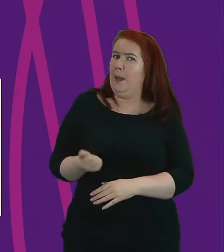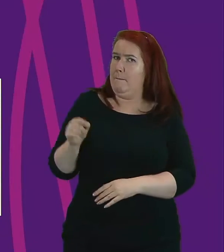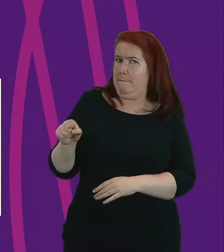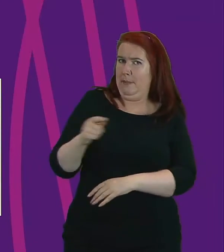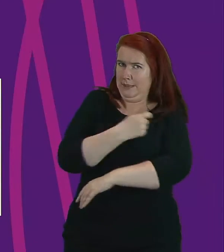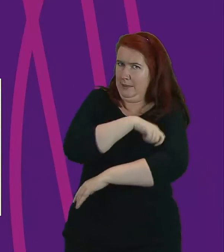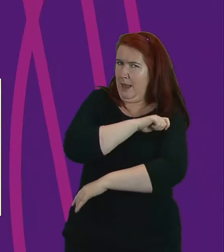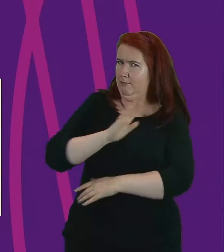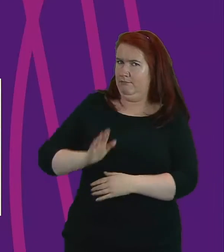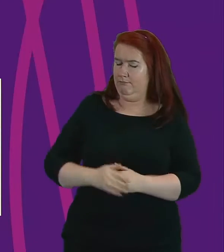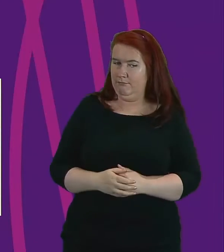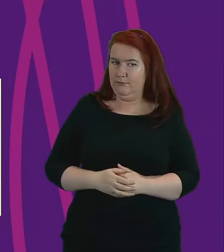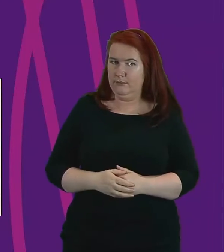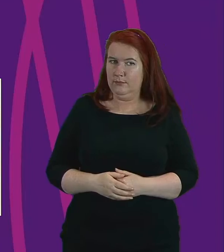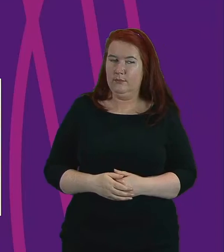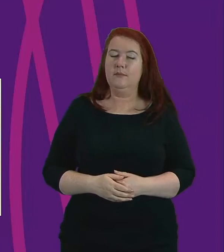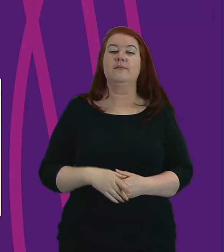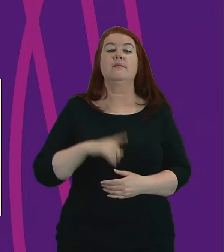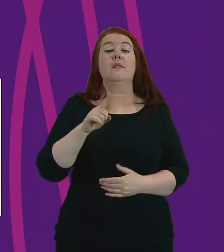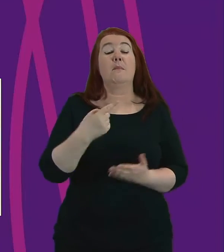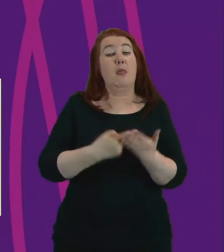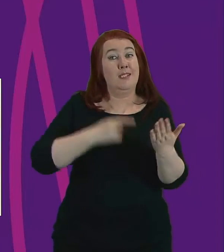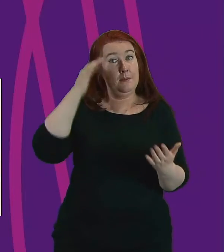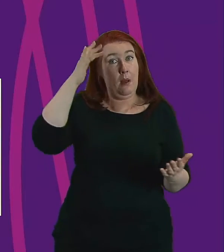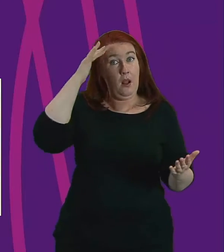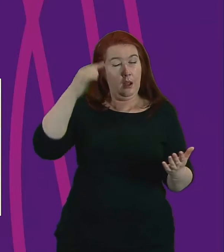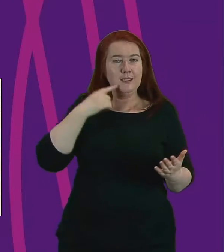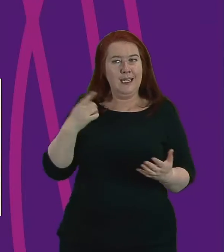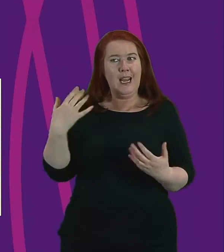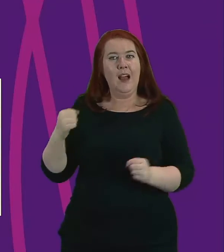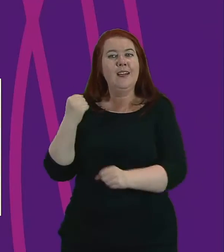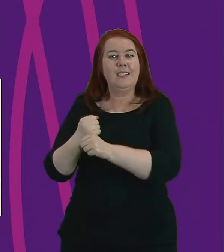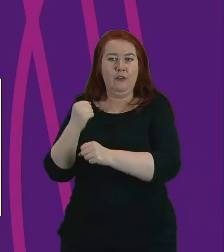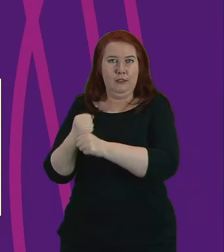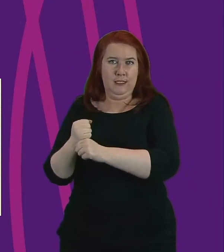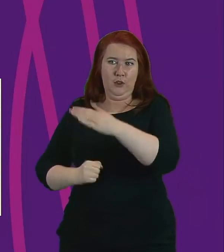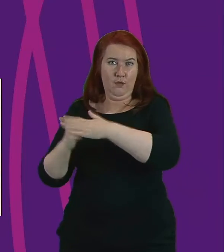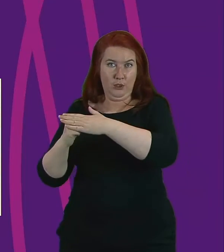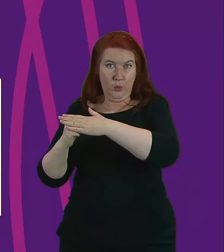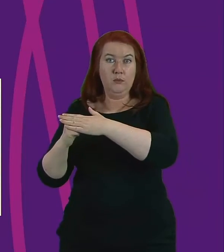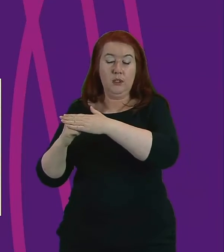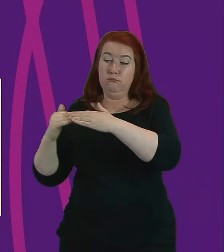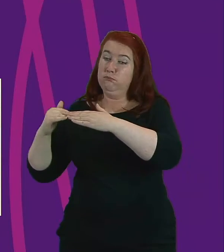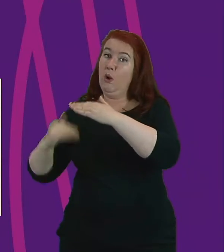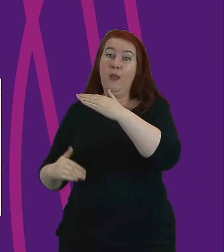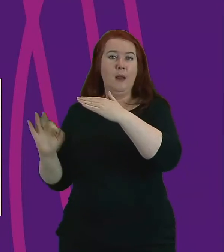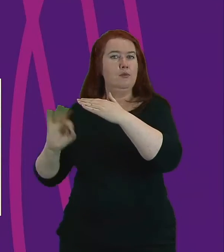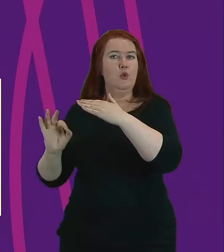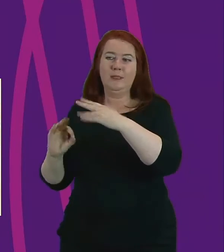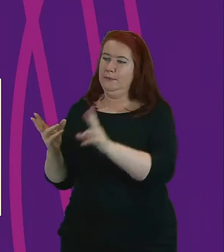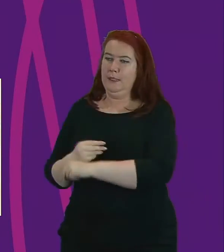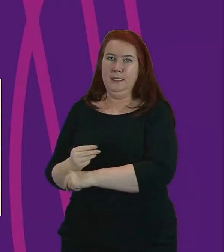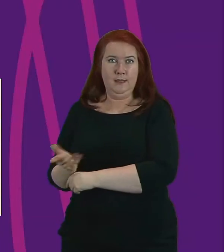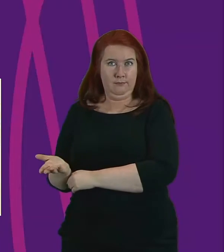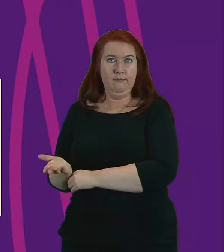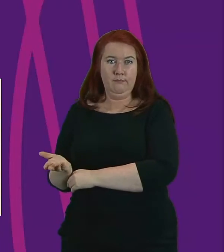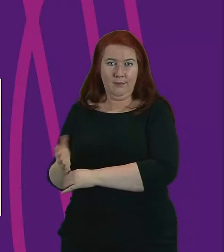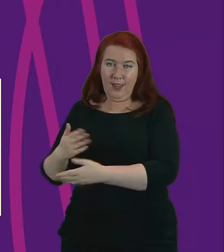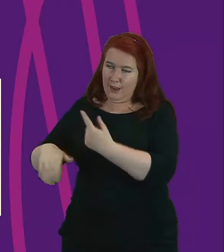Rennie. What the principle is that there's a guaranteed threshold below which nobody should fall. And